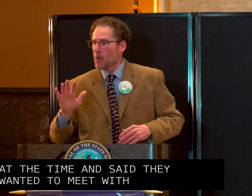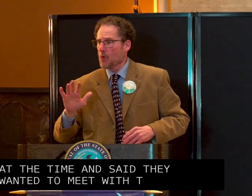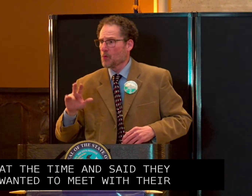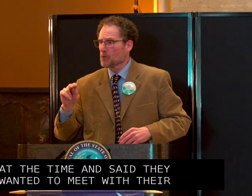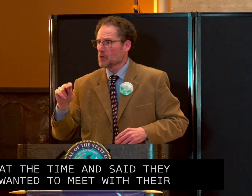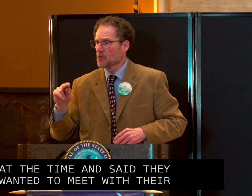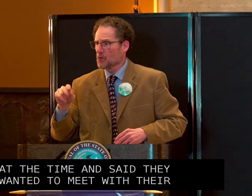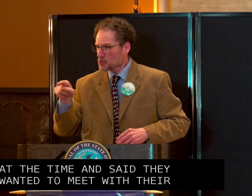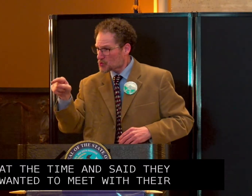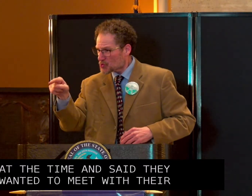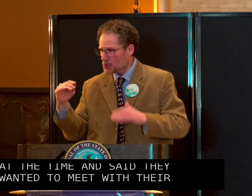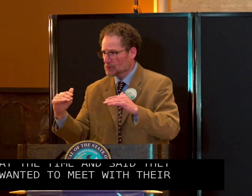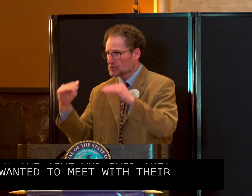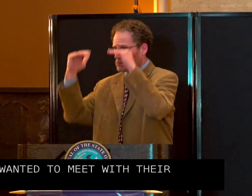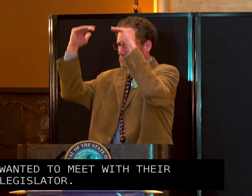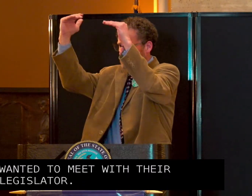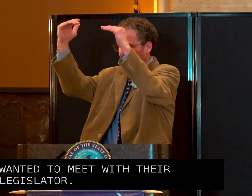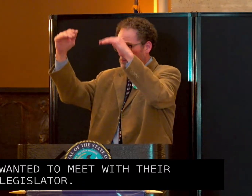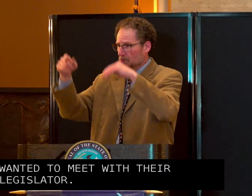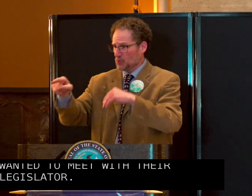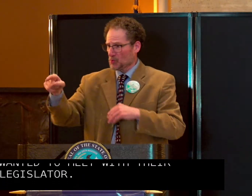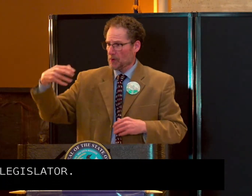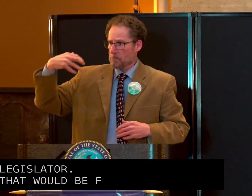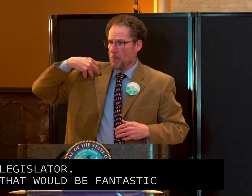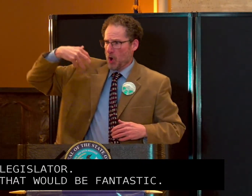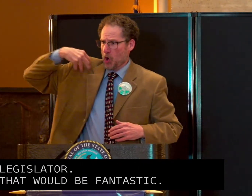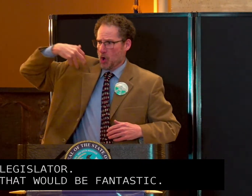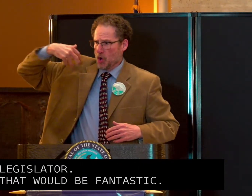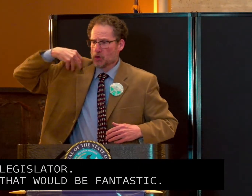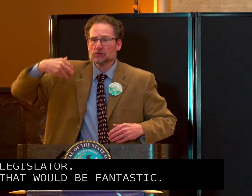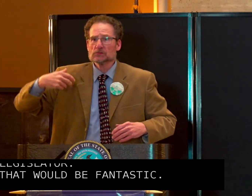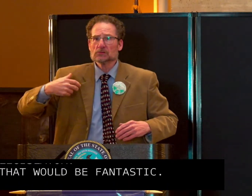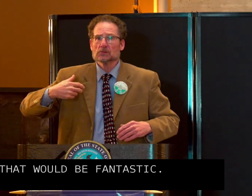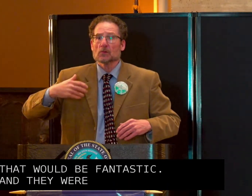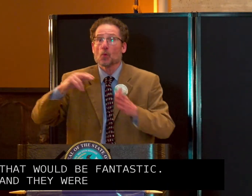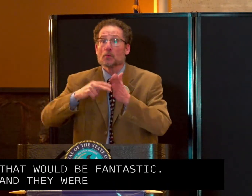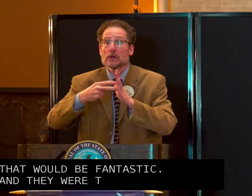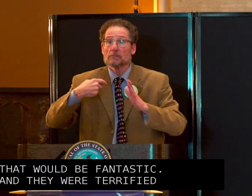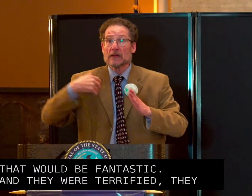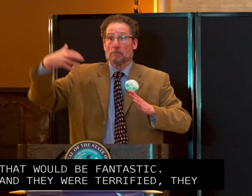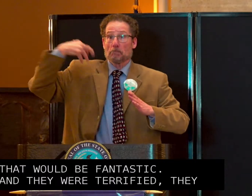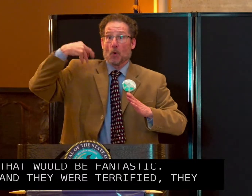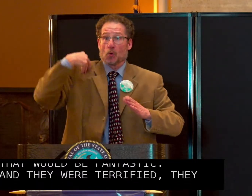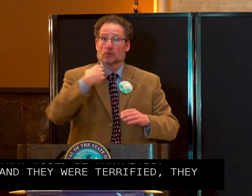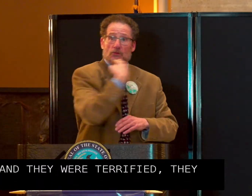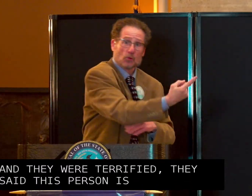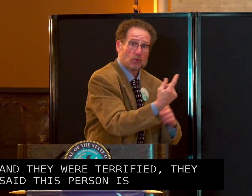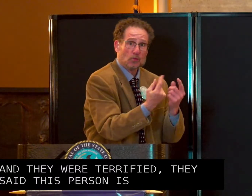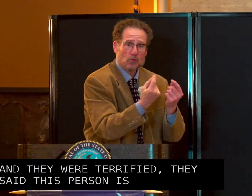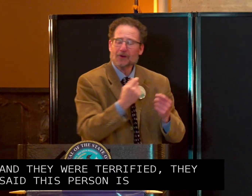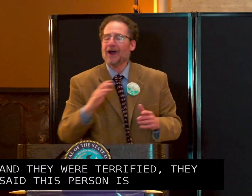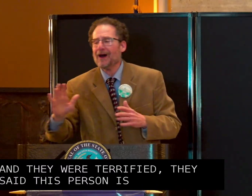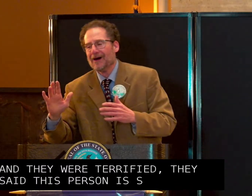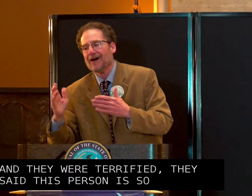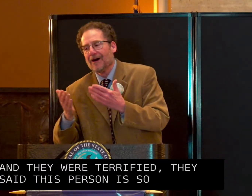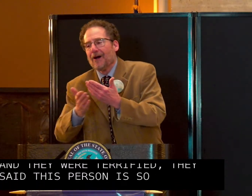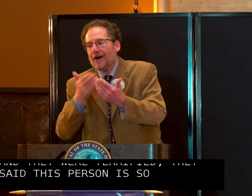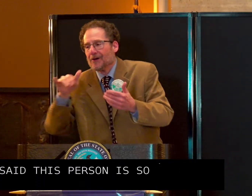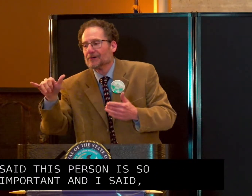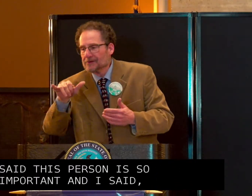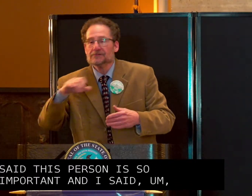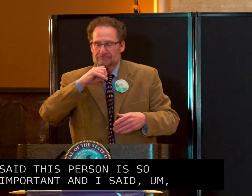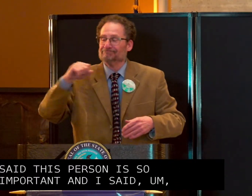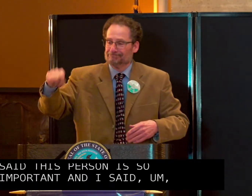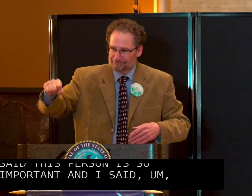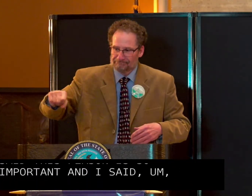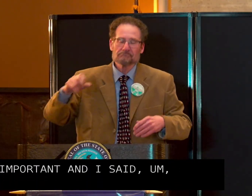fantastic. And they were terrified. They said, this person is so important. And I said, you've got that backwards. You are the boss of